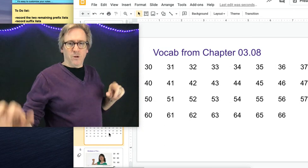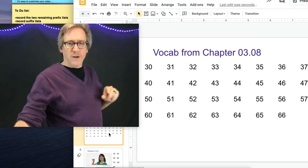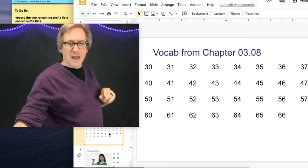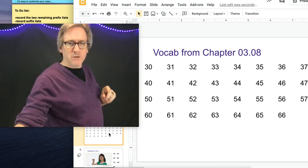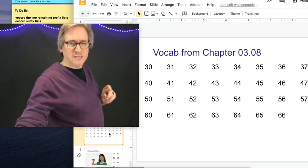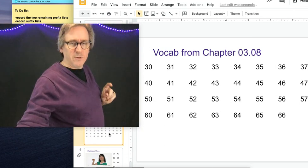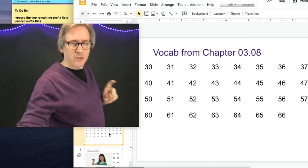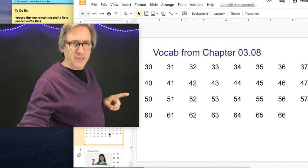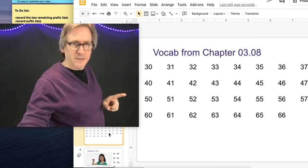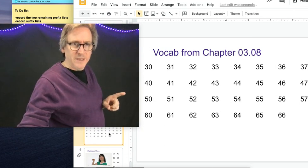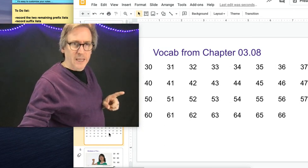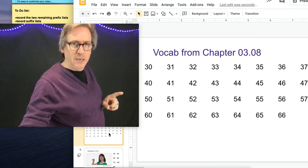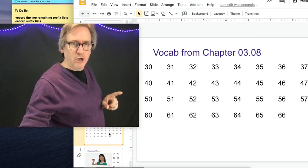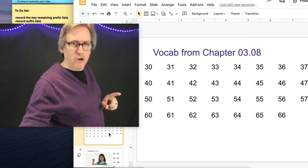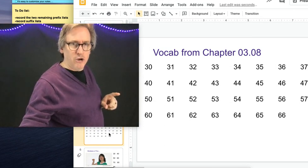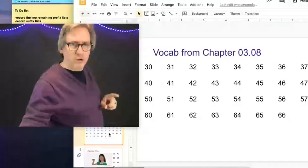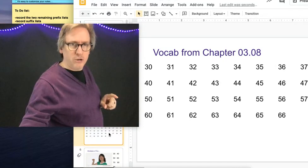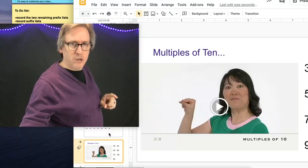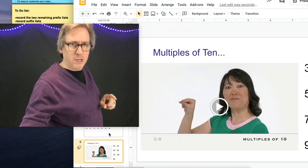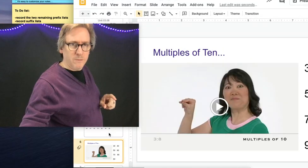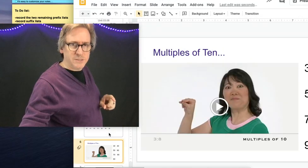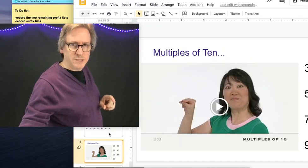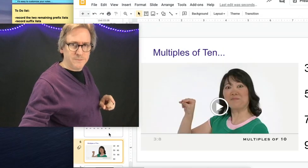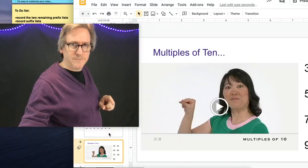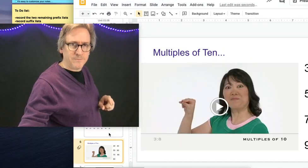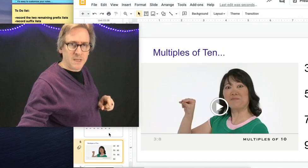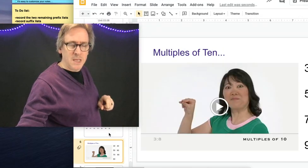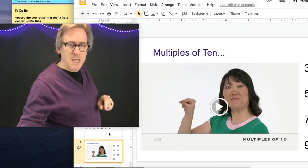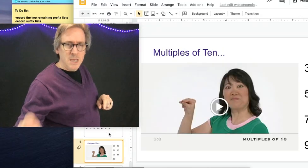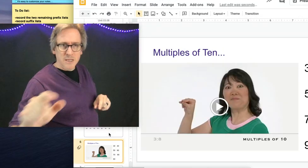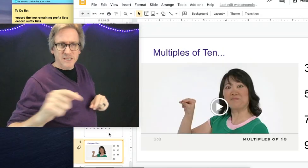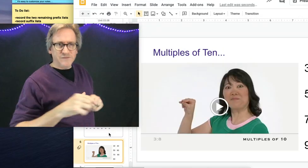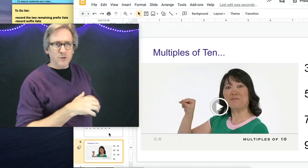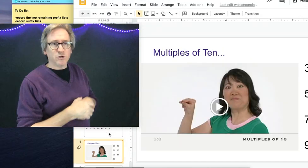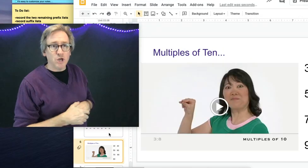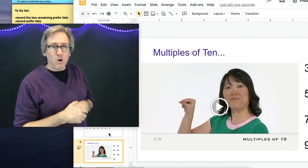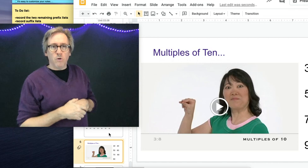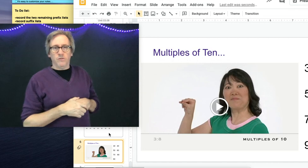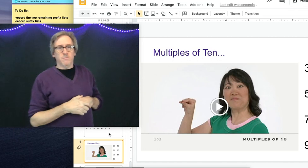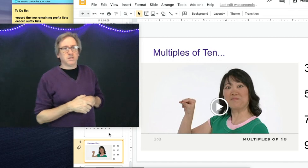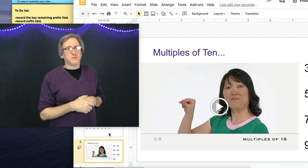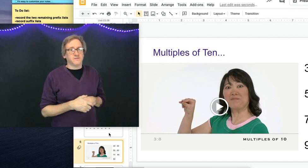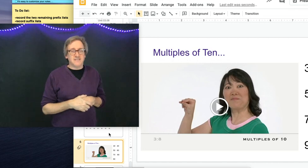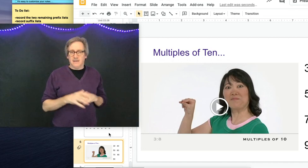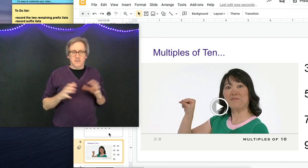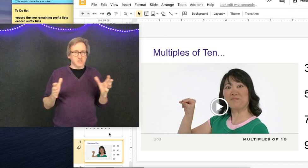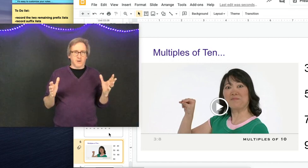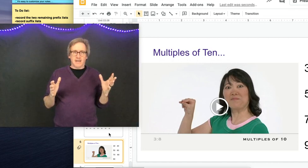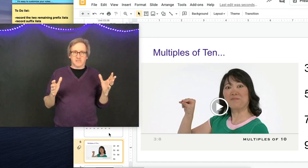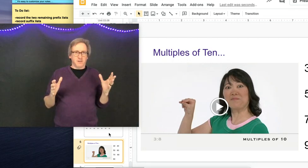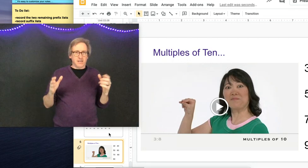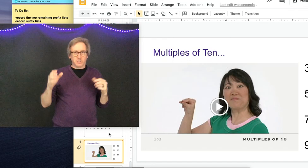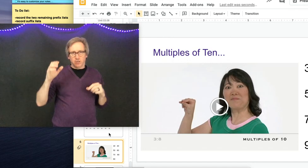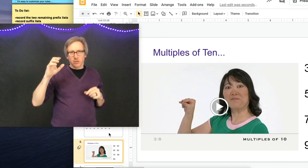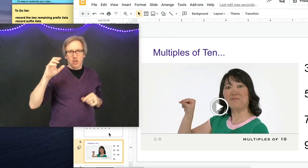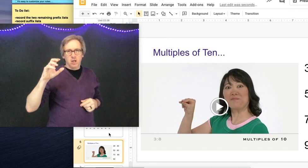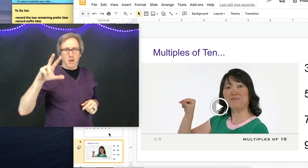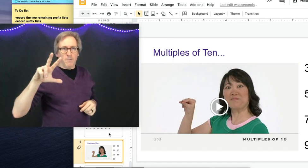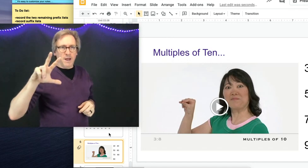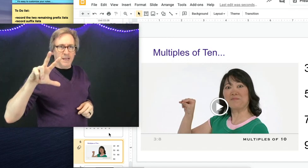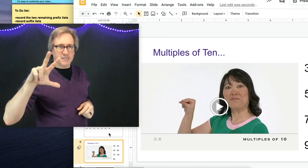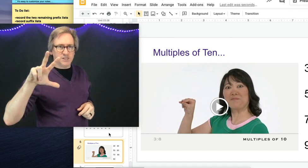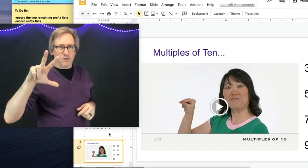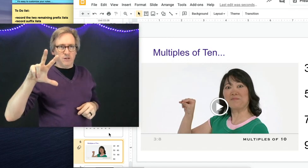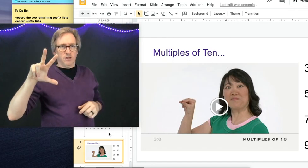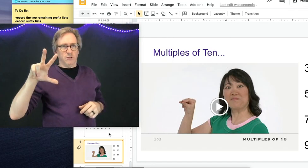through them all right now because I want to look at them in clumps. This video will show the multiples of 10. It's a great explanation,